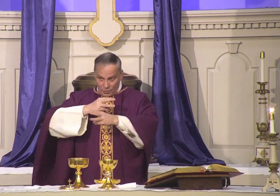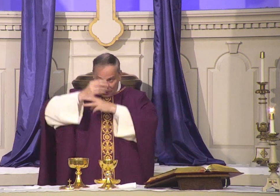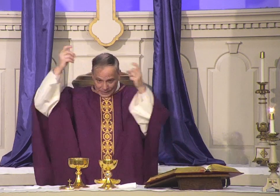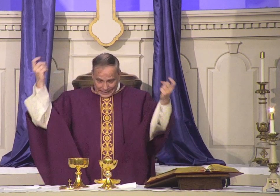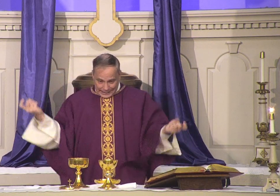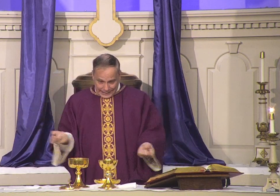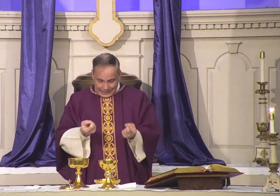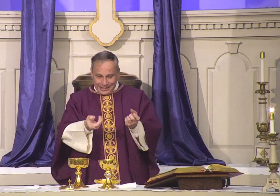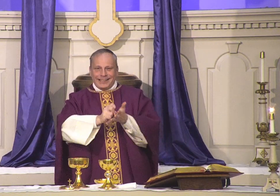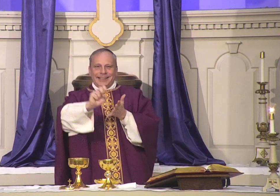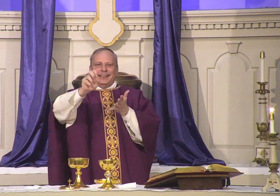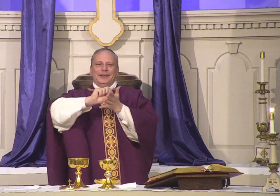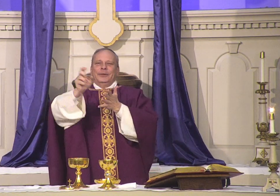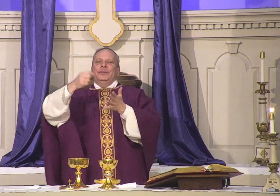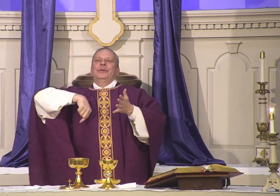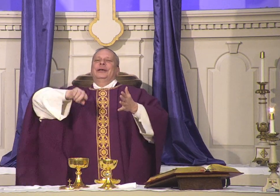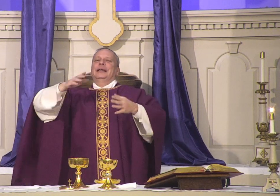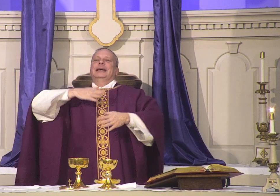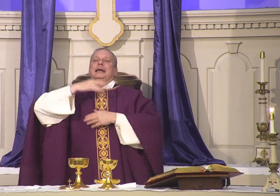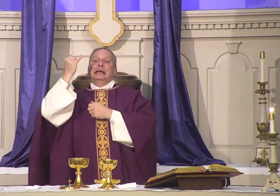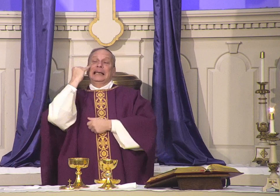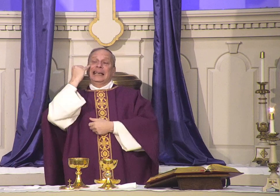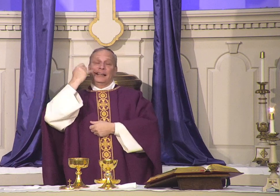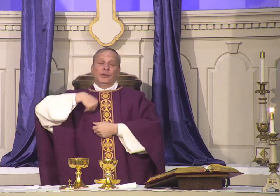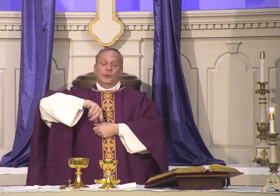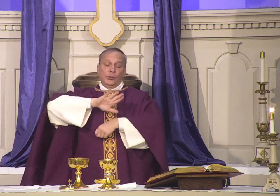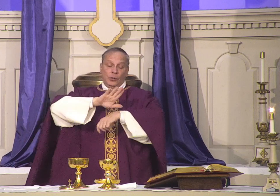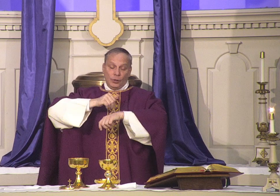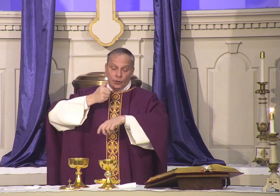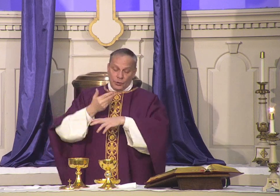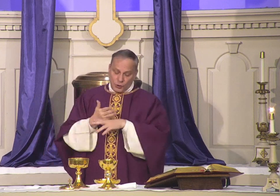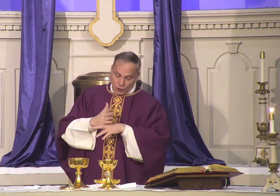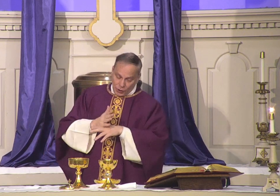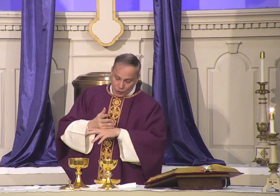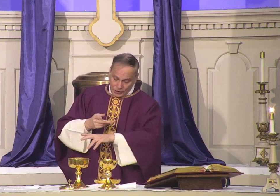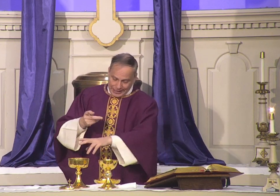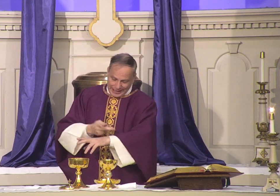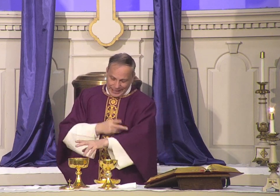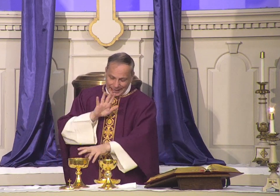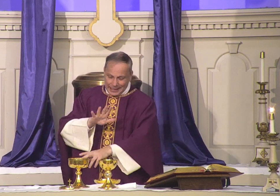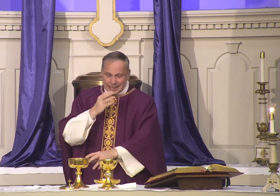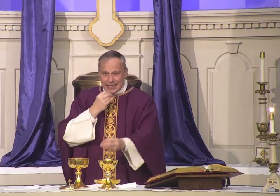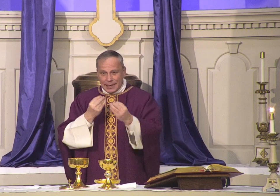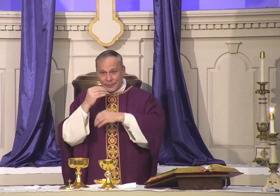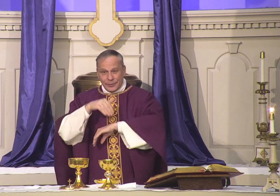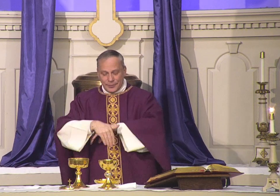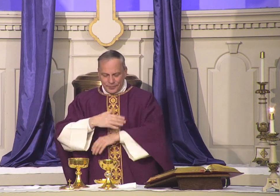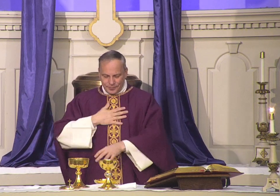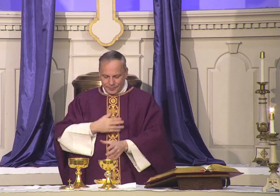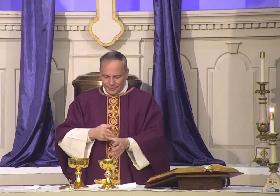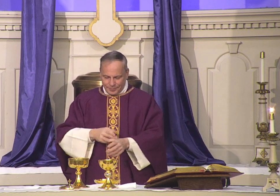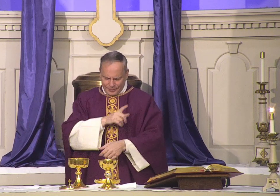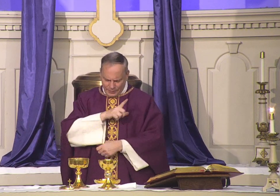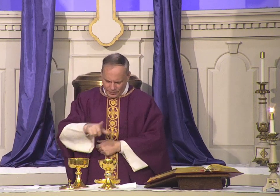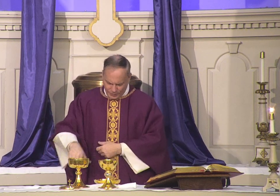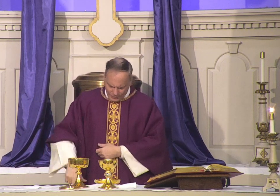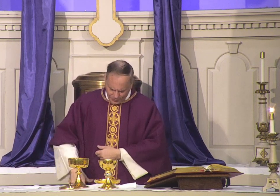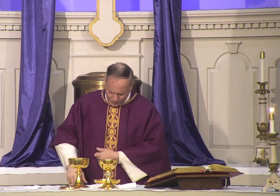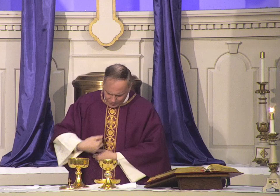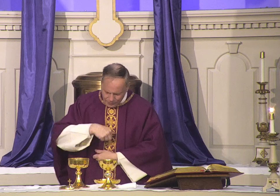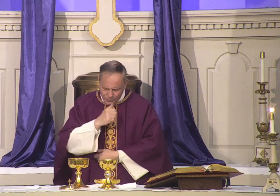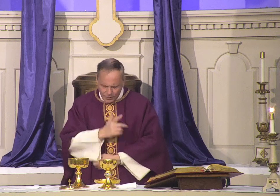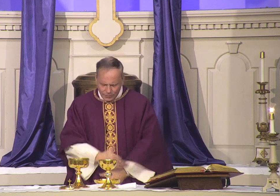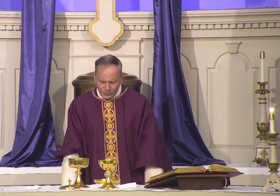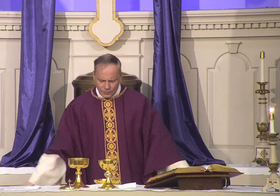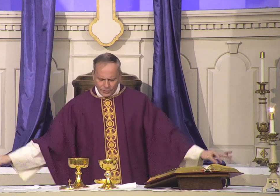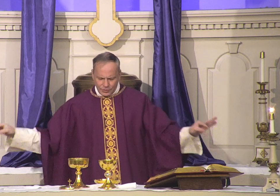Behold the Lamb of God. Behold him who takes away the sins of the world. Blessed are those called to the supper of